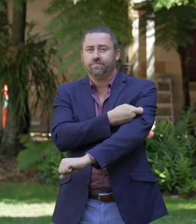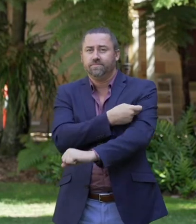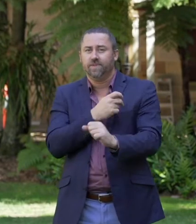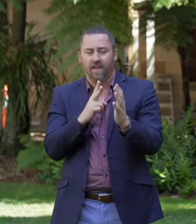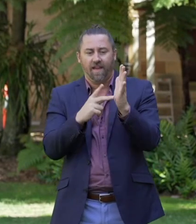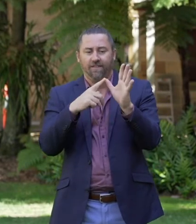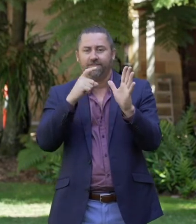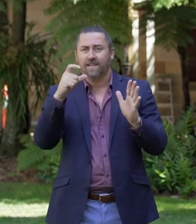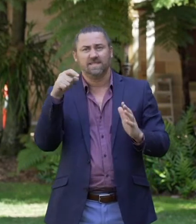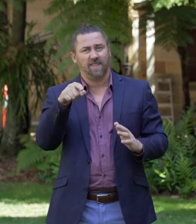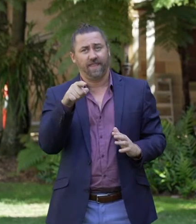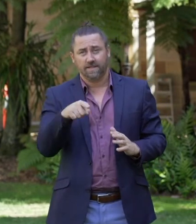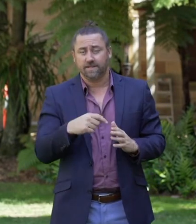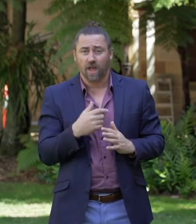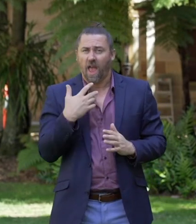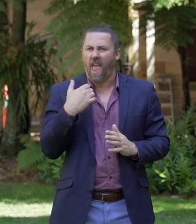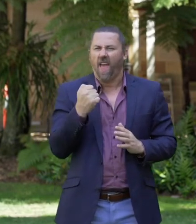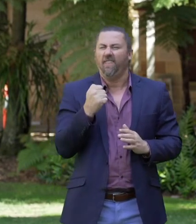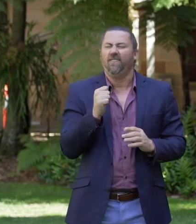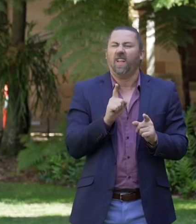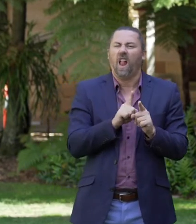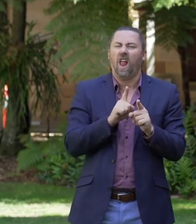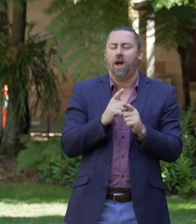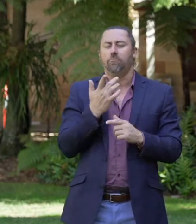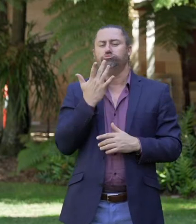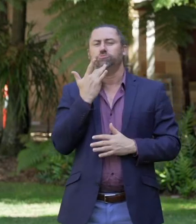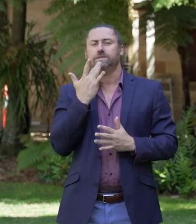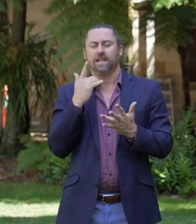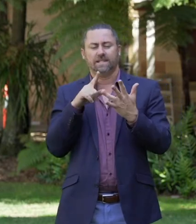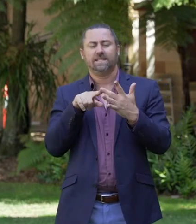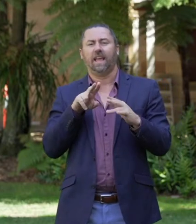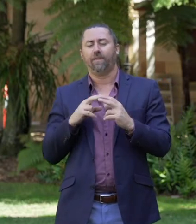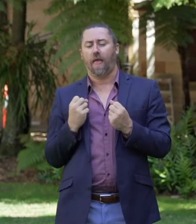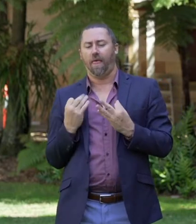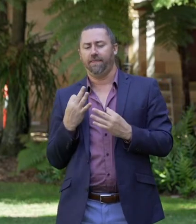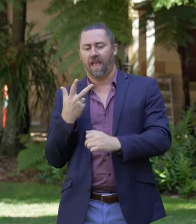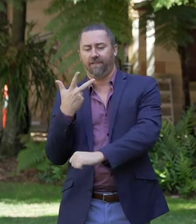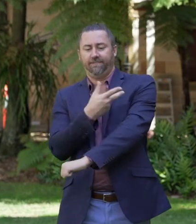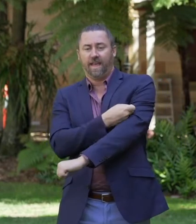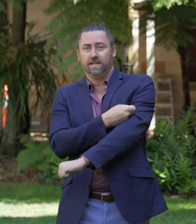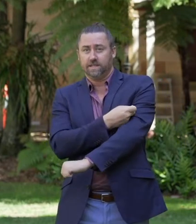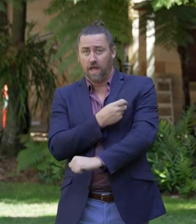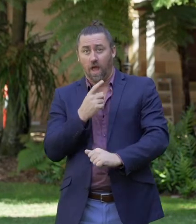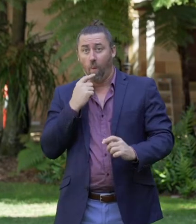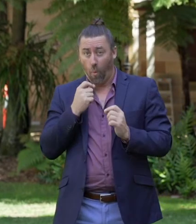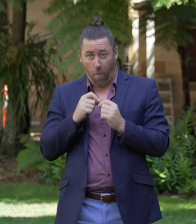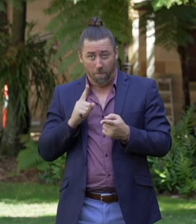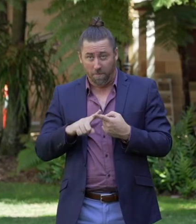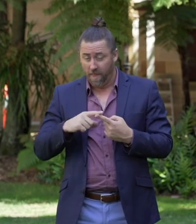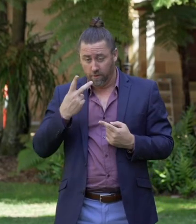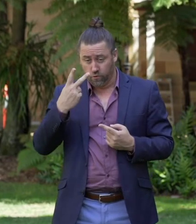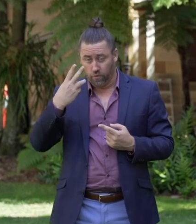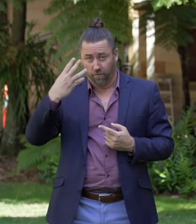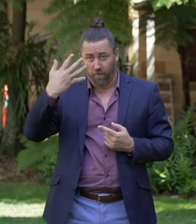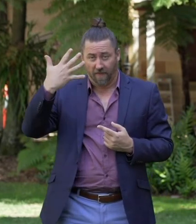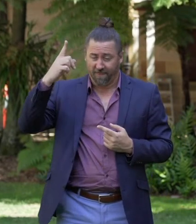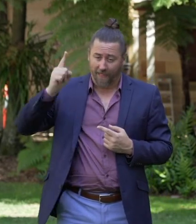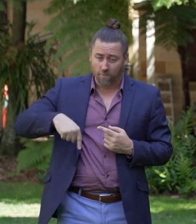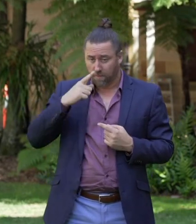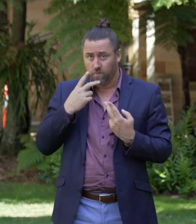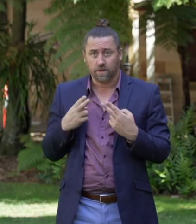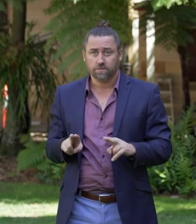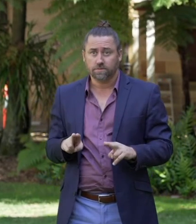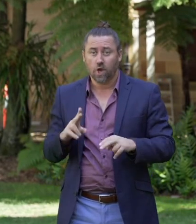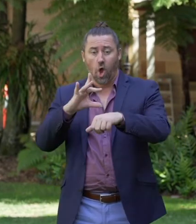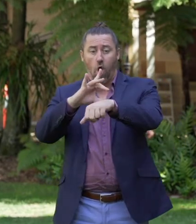some estimates on what would have happened were there not vaccination, and we're talking thousands of deaths and hospital